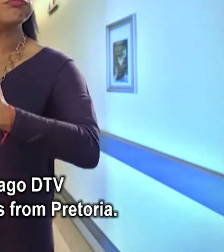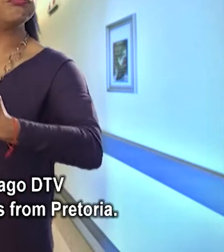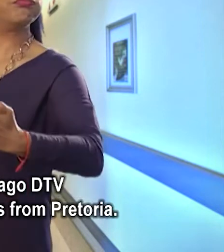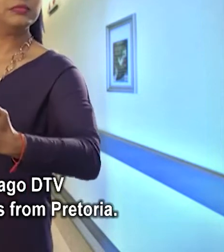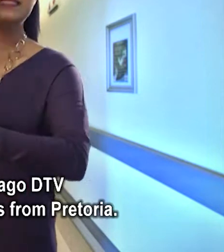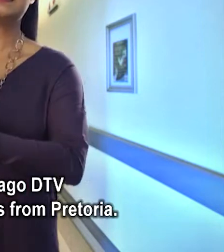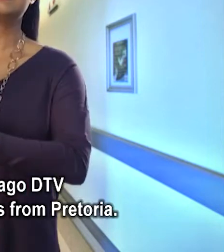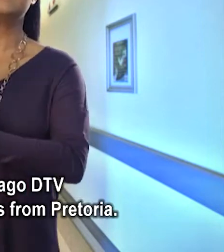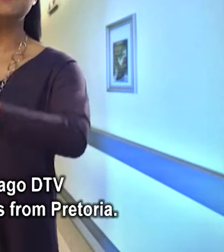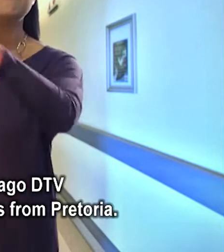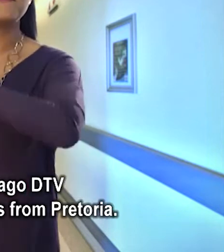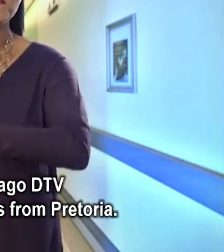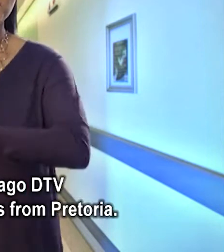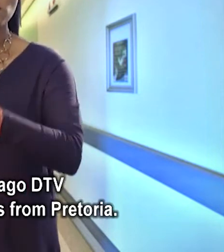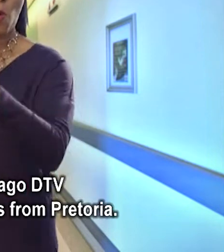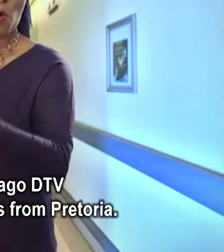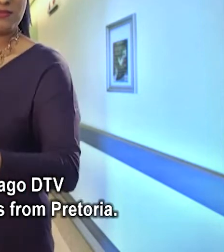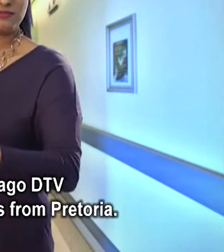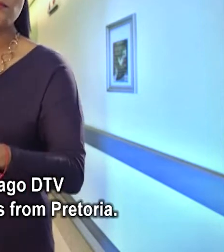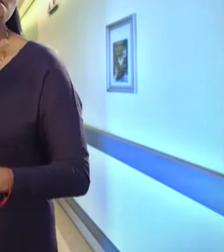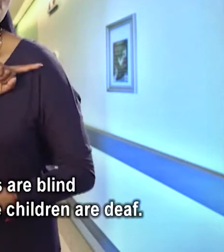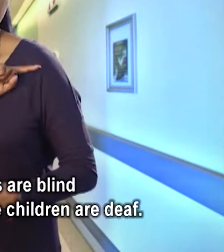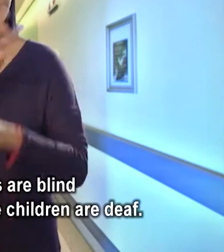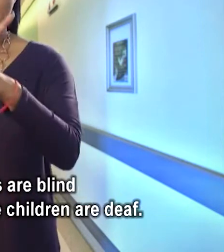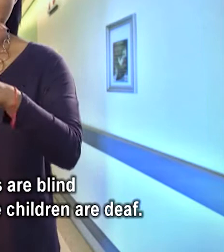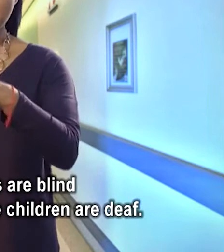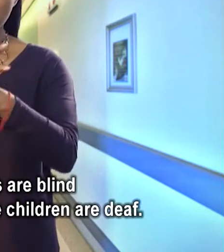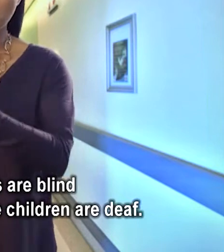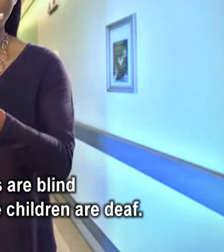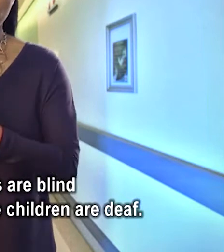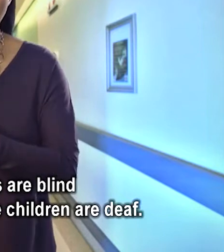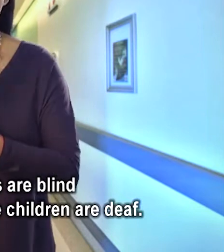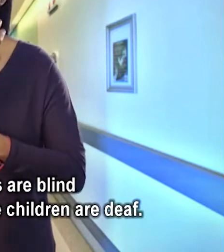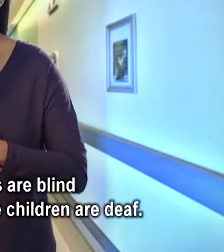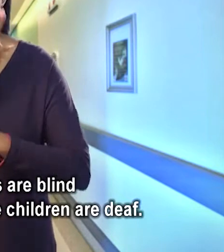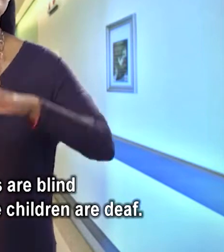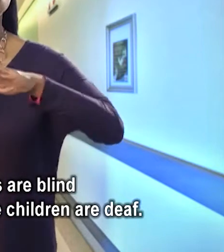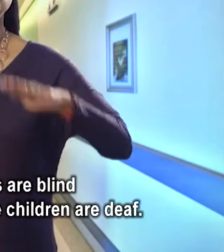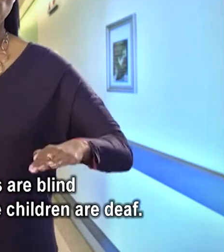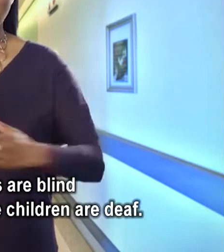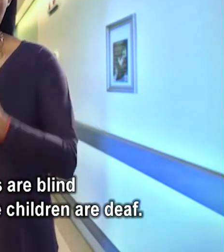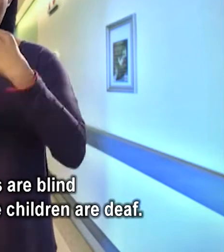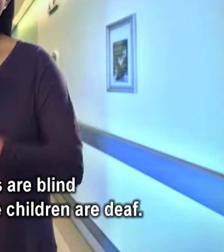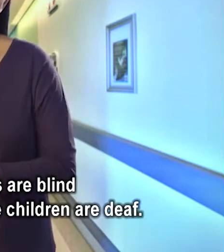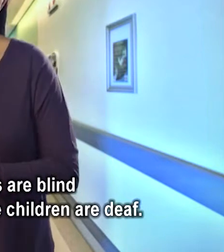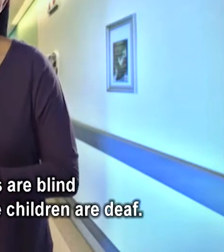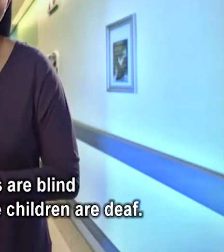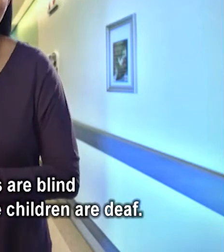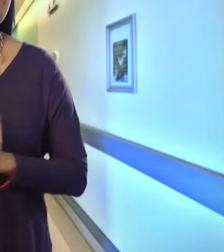Years ago, DTV visited the Venters from Pretoria. Both parents are blind and 2 of their 3 children are